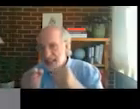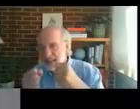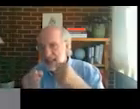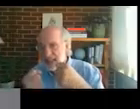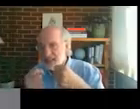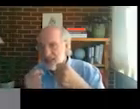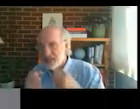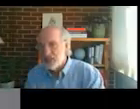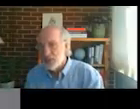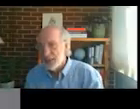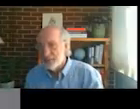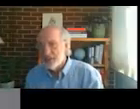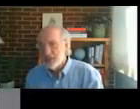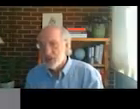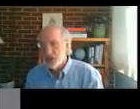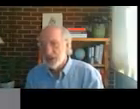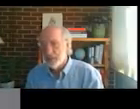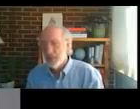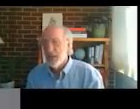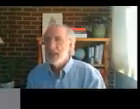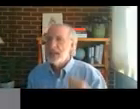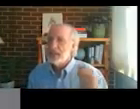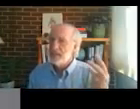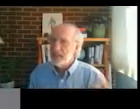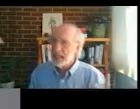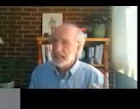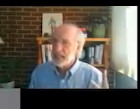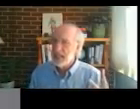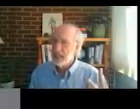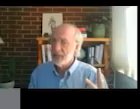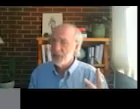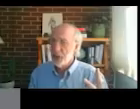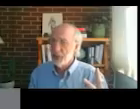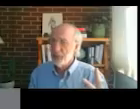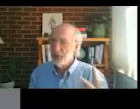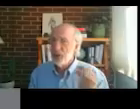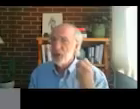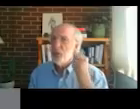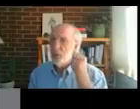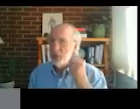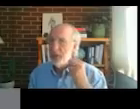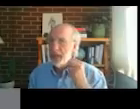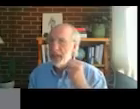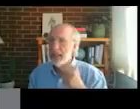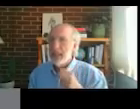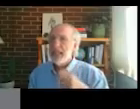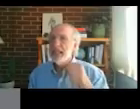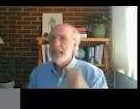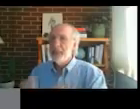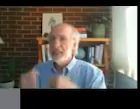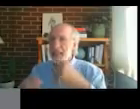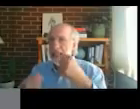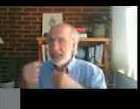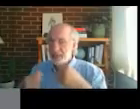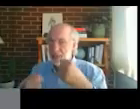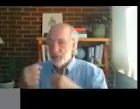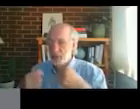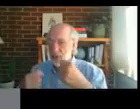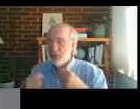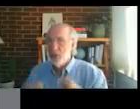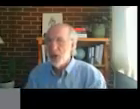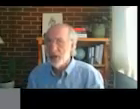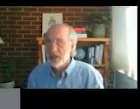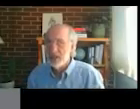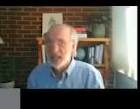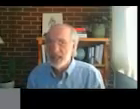guide the hands into the right position. And the second kind of prompt would be an imitative prompt,